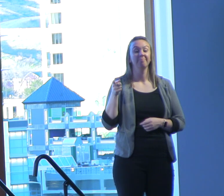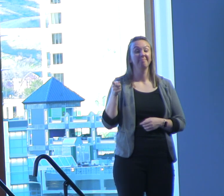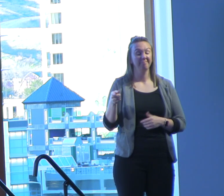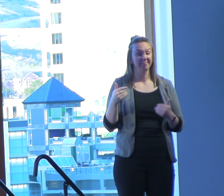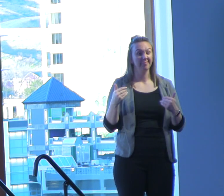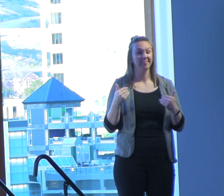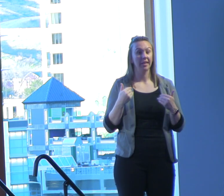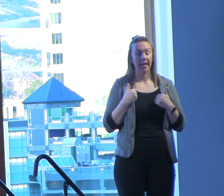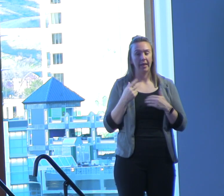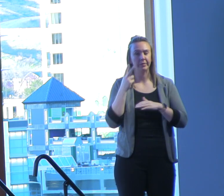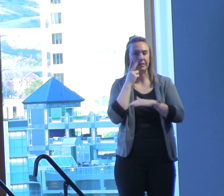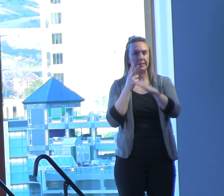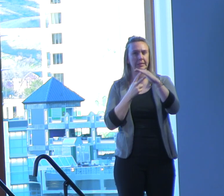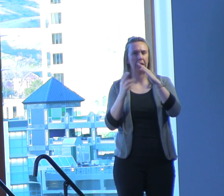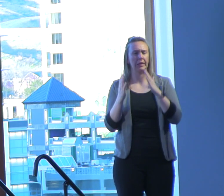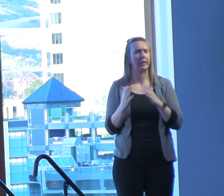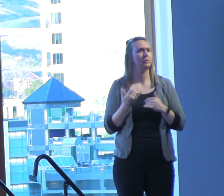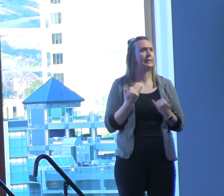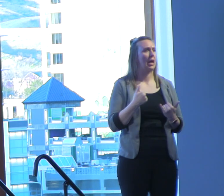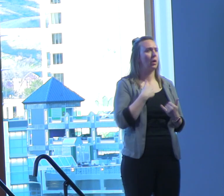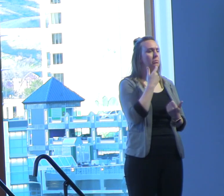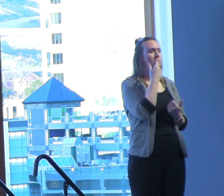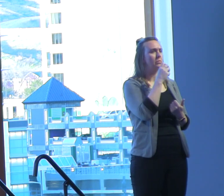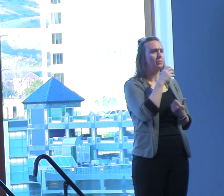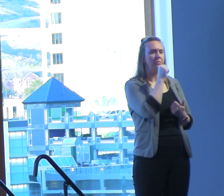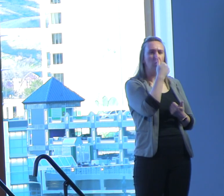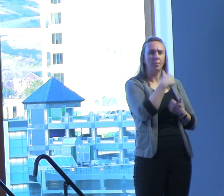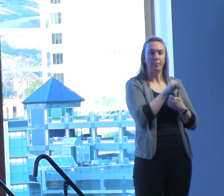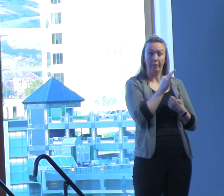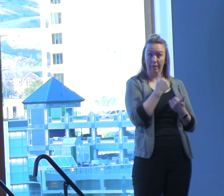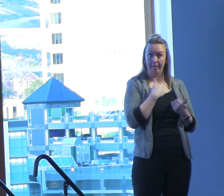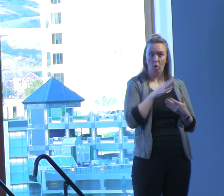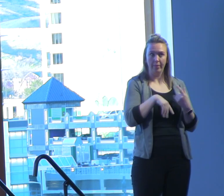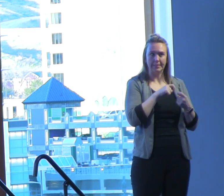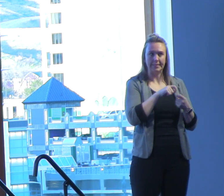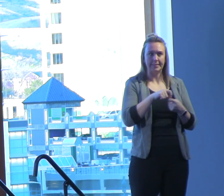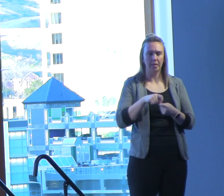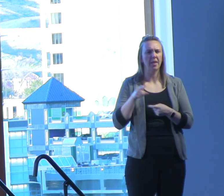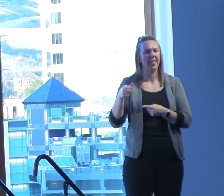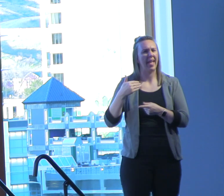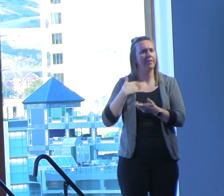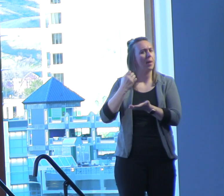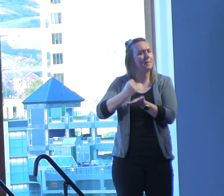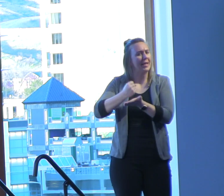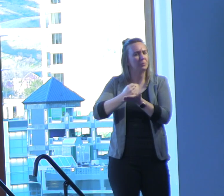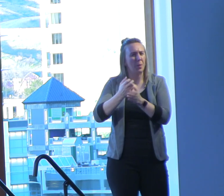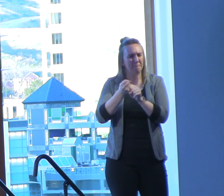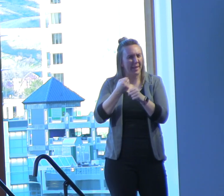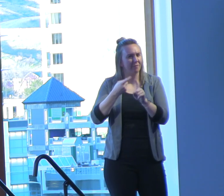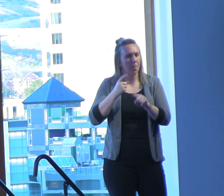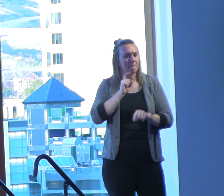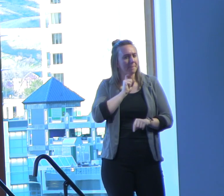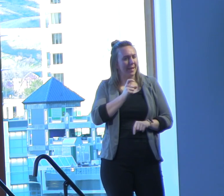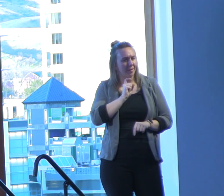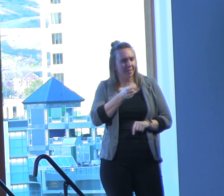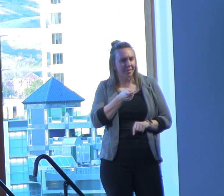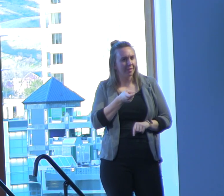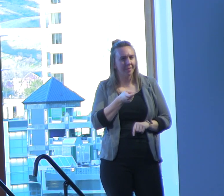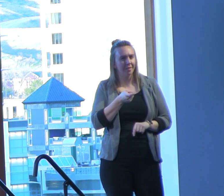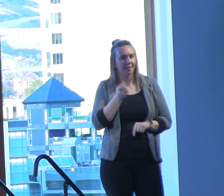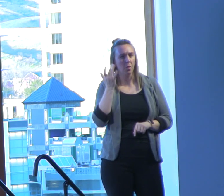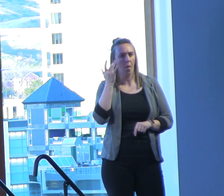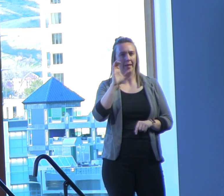who, I don't know if I have all the details right, they had some kind of metal passport because